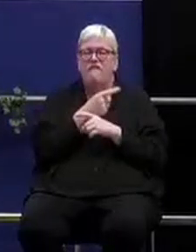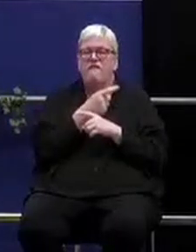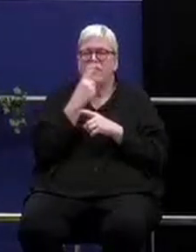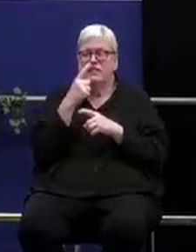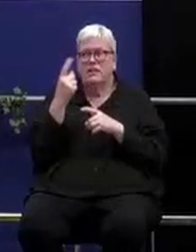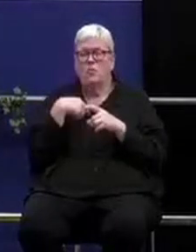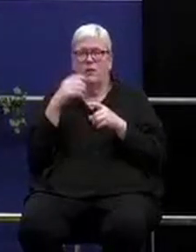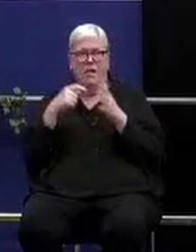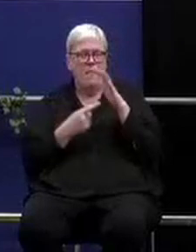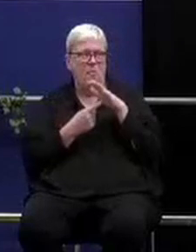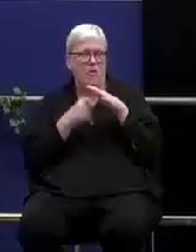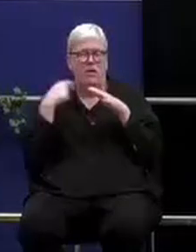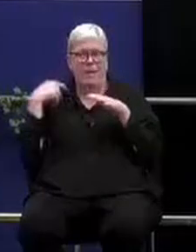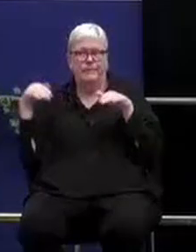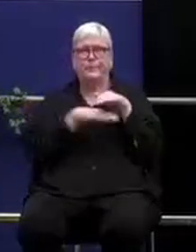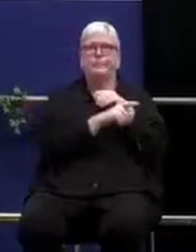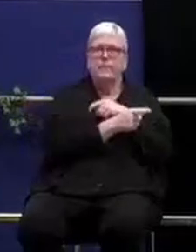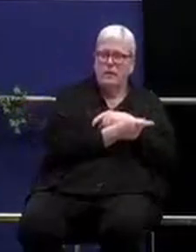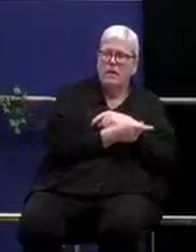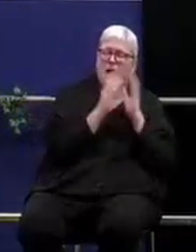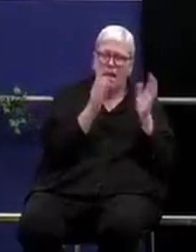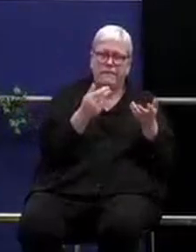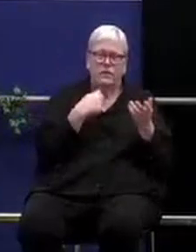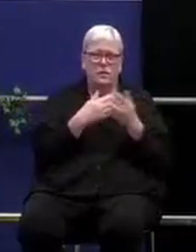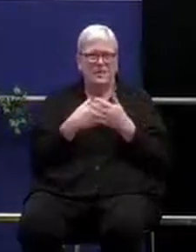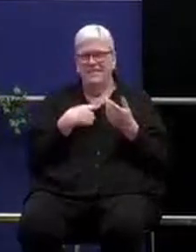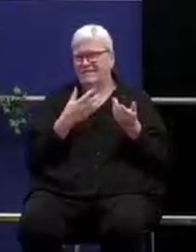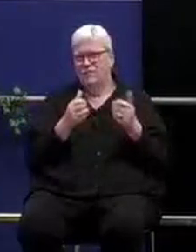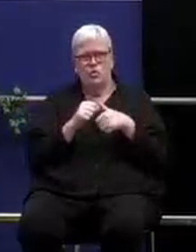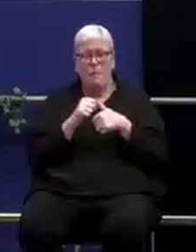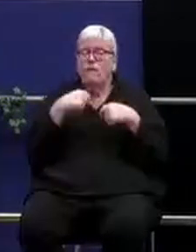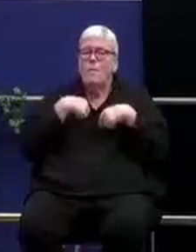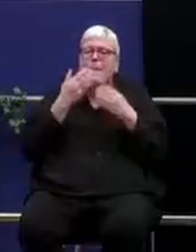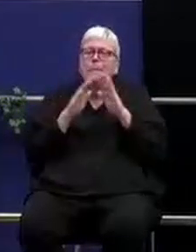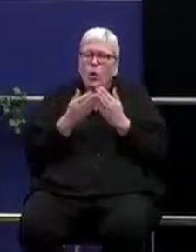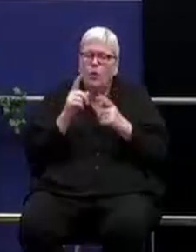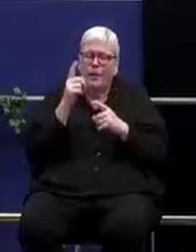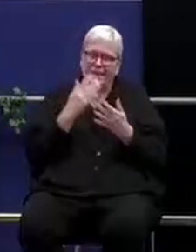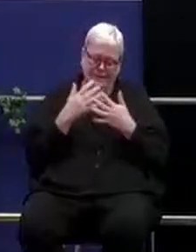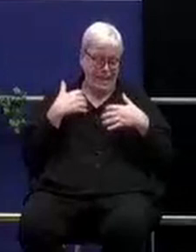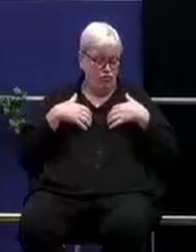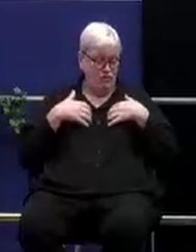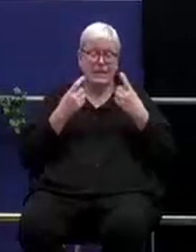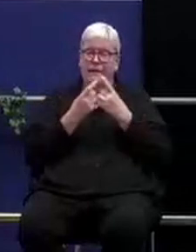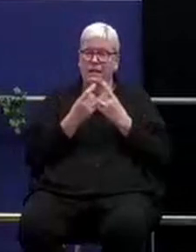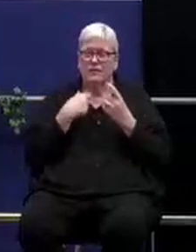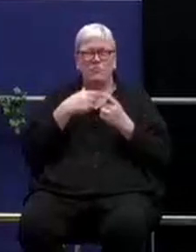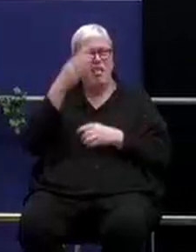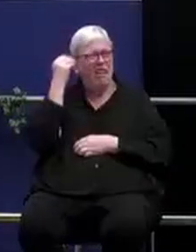bunker. And I just found that really fascinating. But it was kind of useless for my book, knowing that. So yeah, it was also kind of a lesson